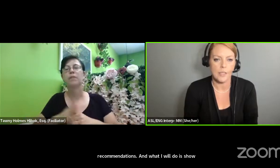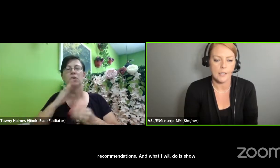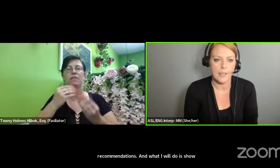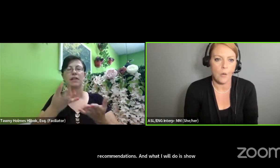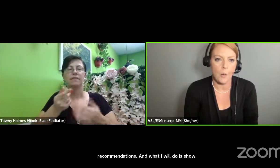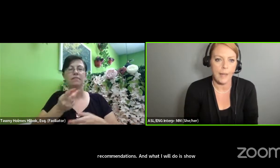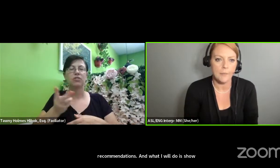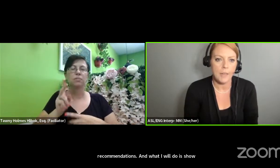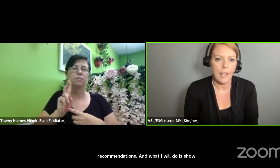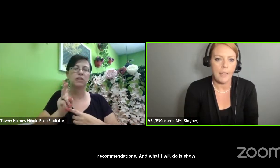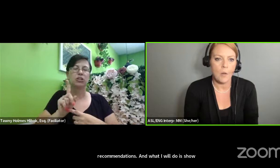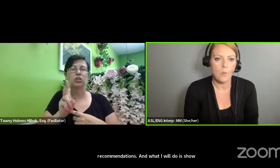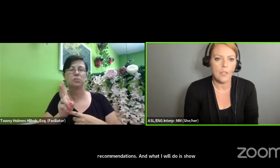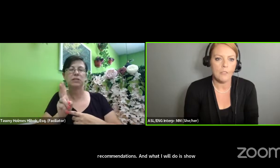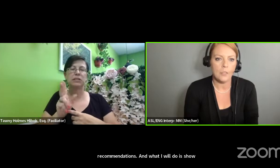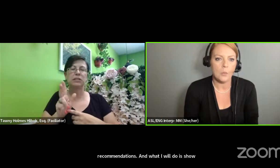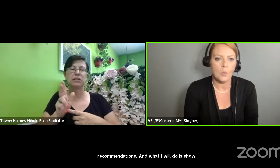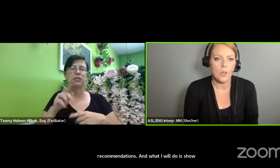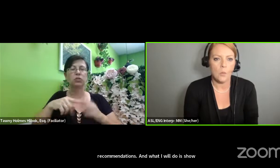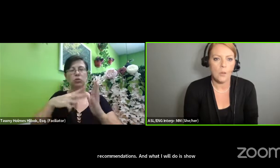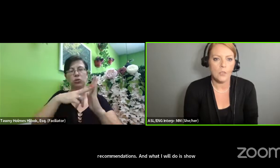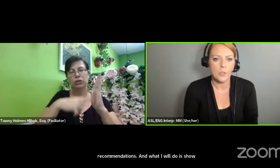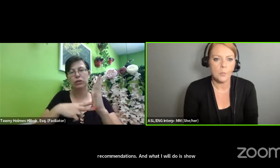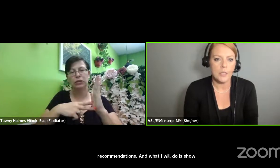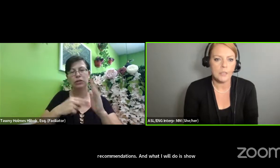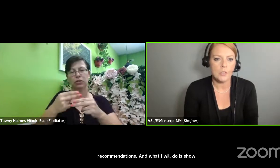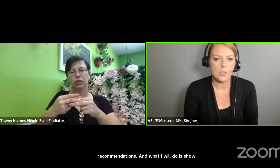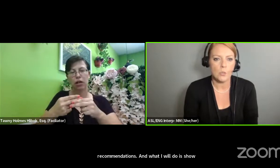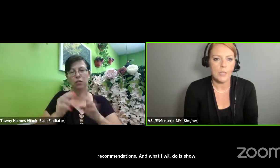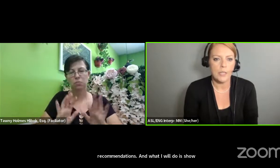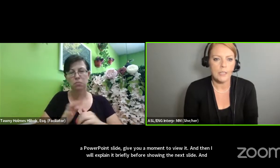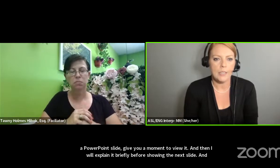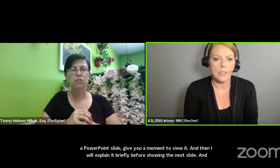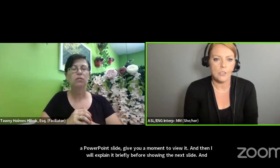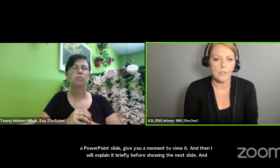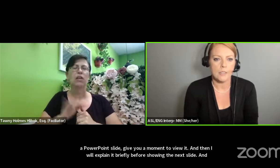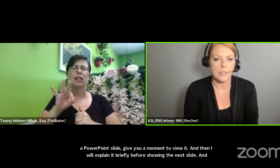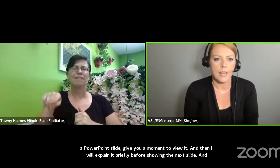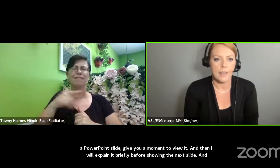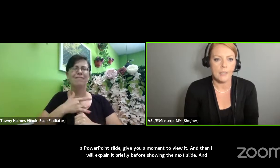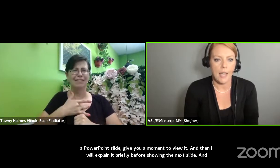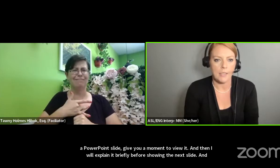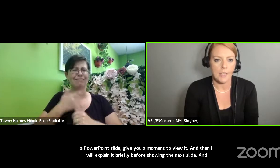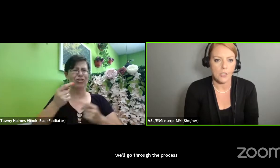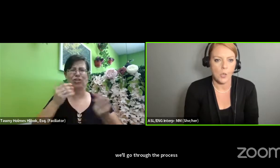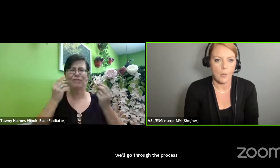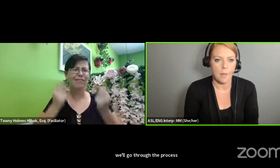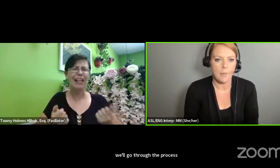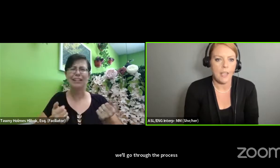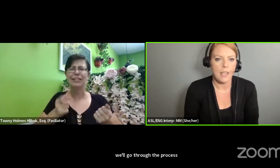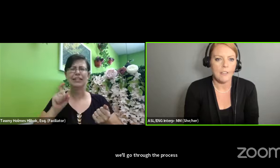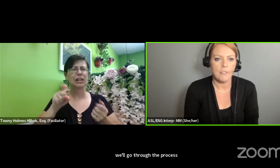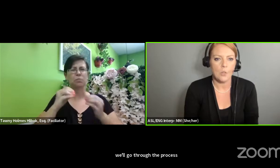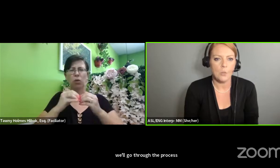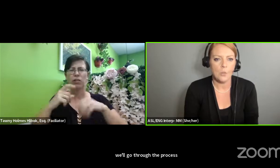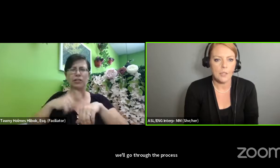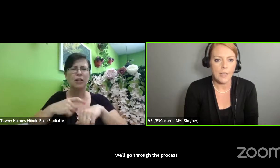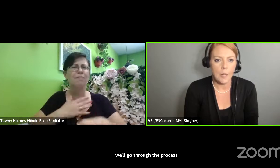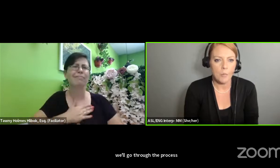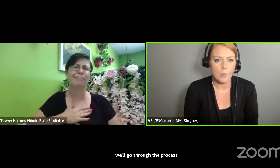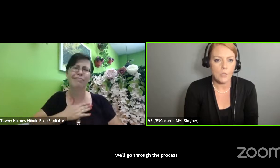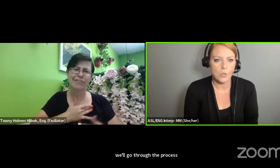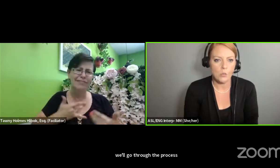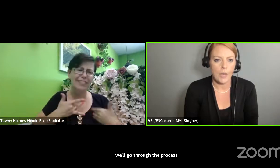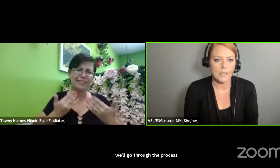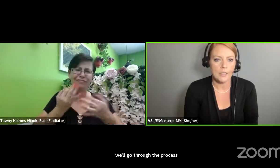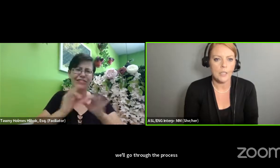the process that way. And that will give you 1 or 2 minutes to read each of the slides as I show them. If you feel like